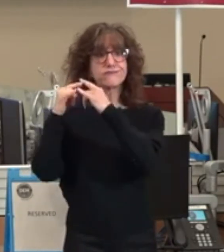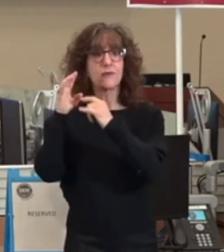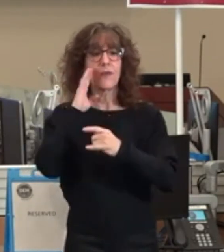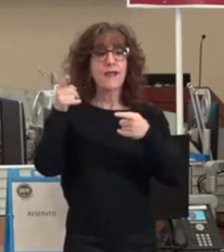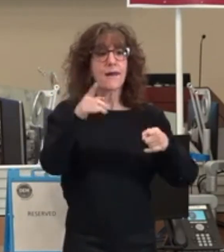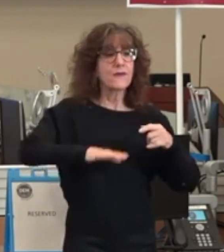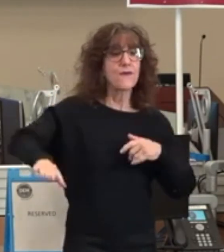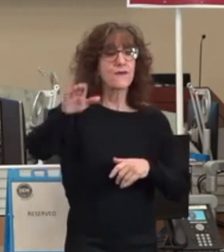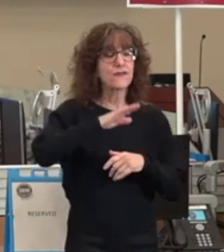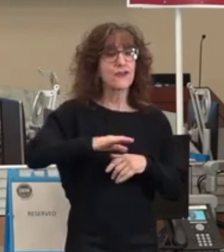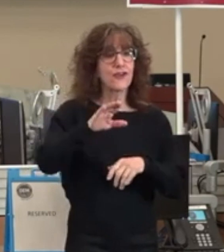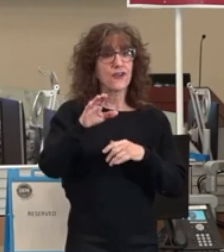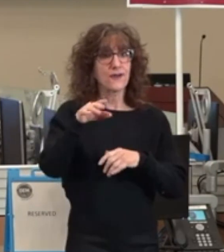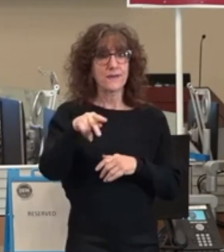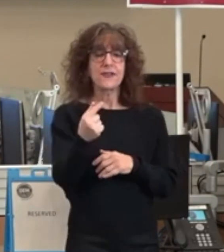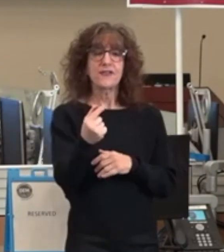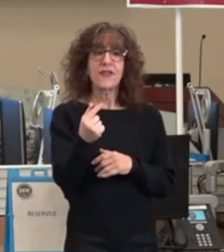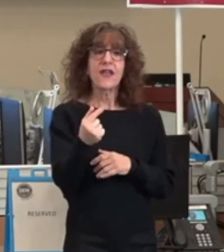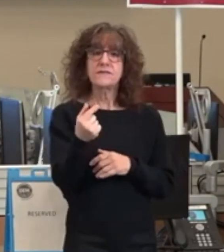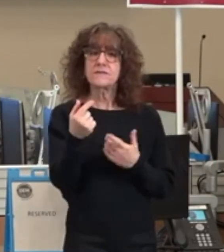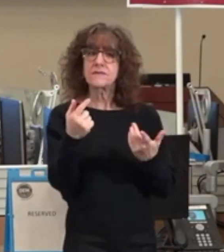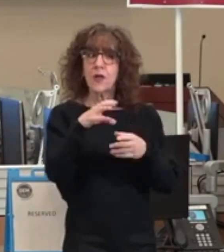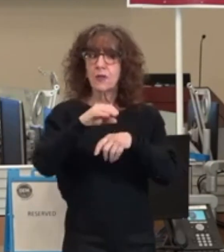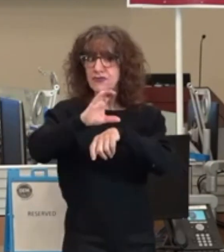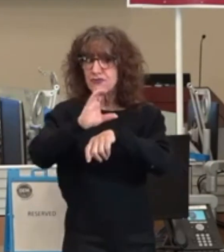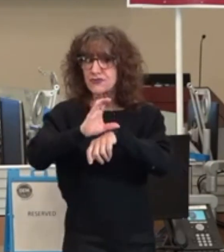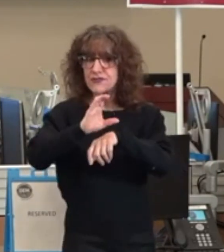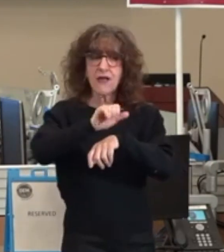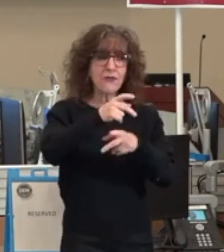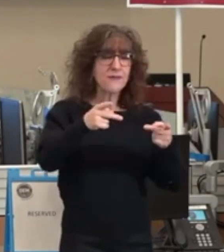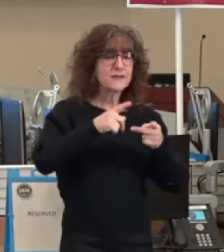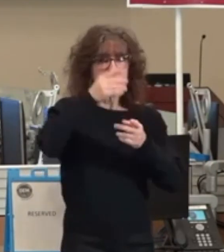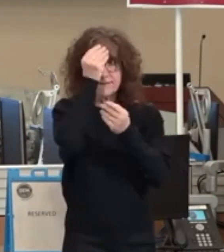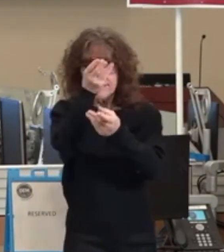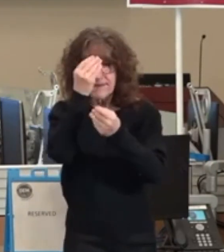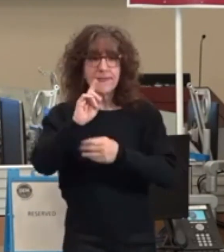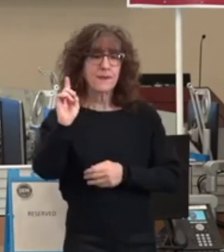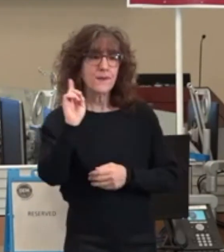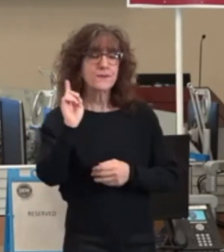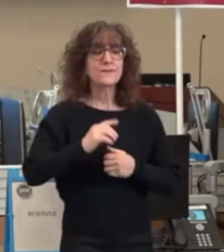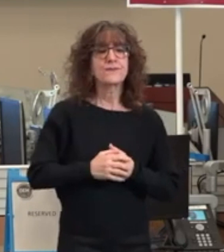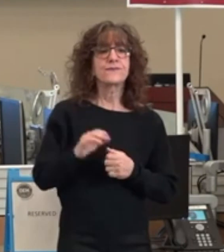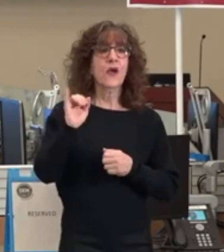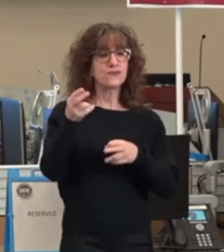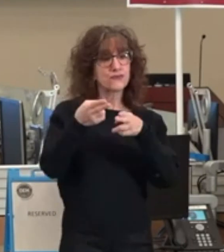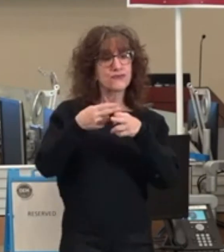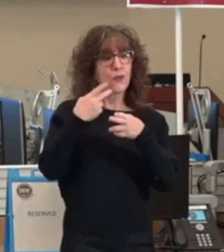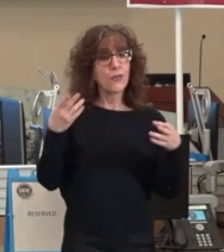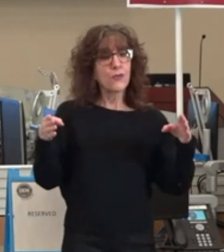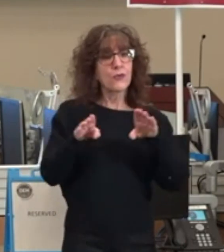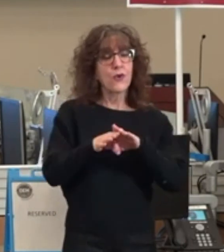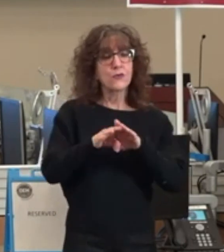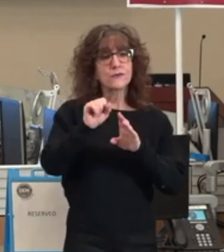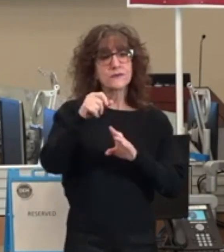county, including at our churches and in other locations. We'll be letting you know where they are. We're also going to temporarily close